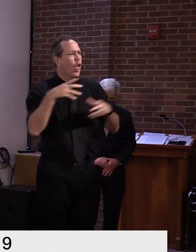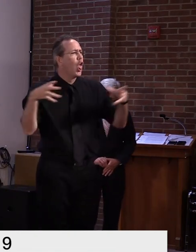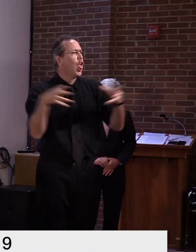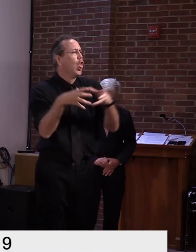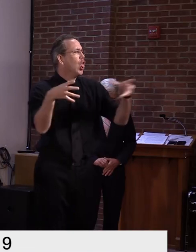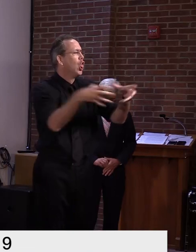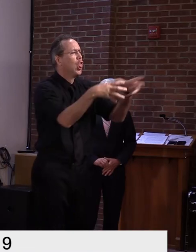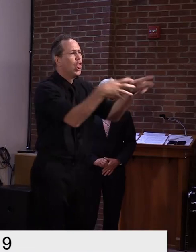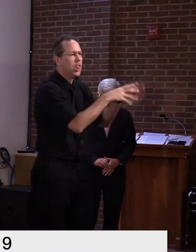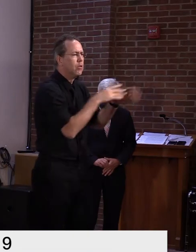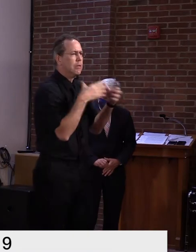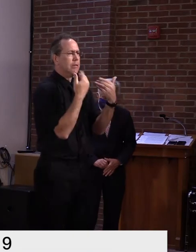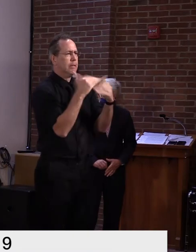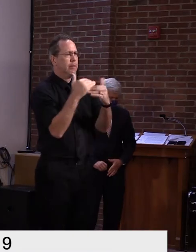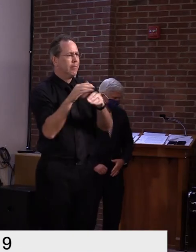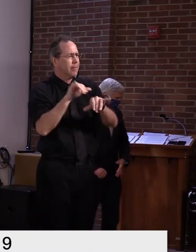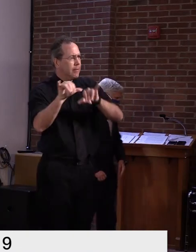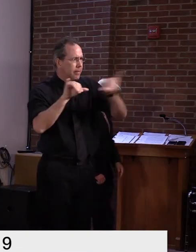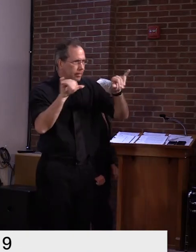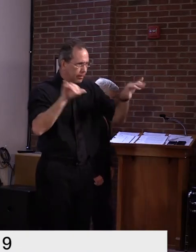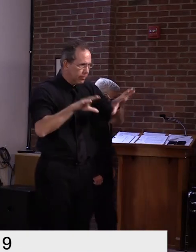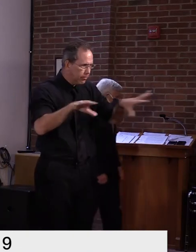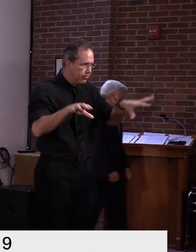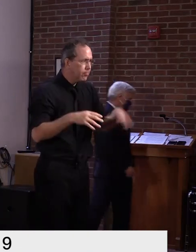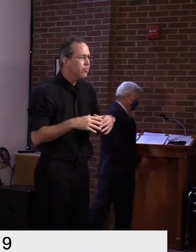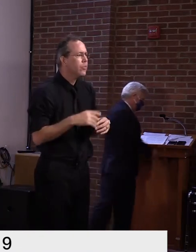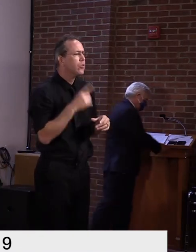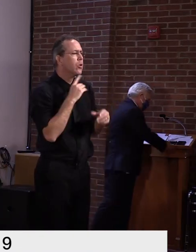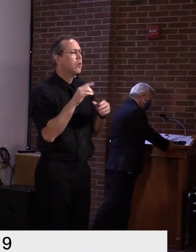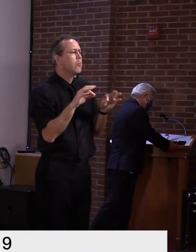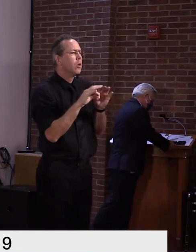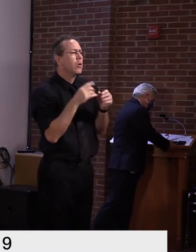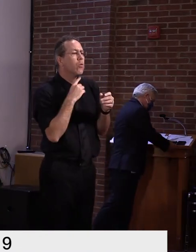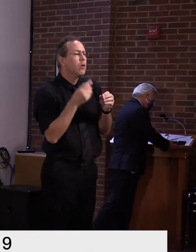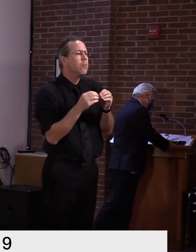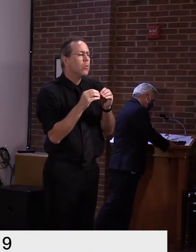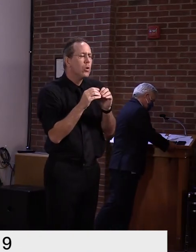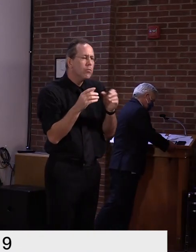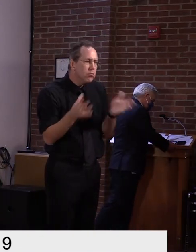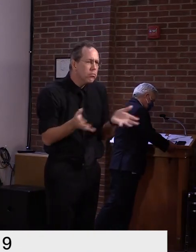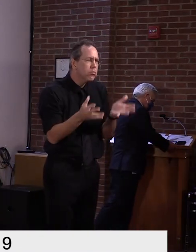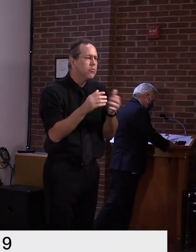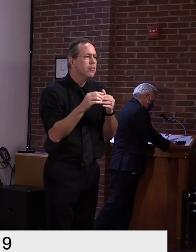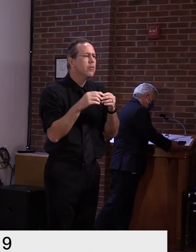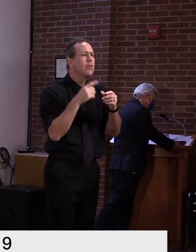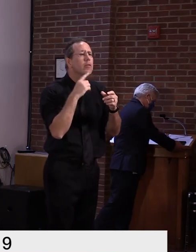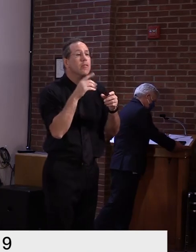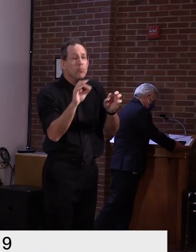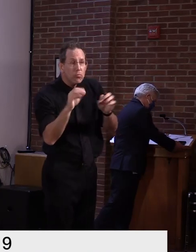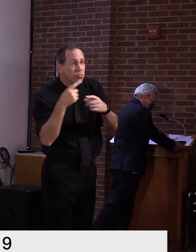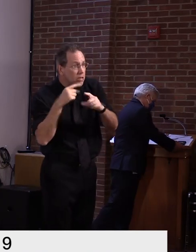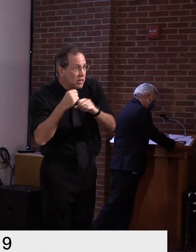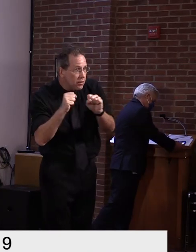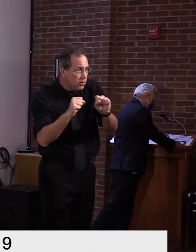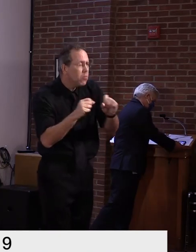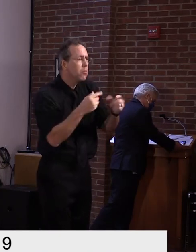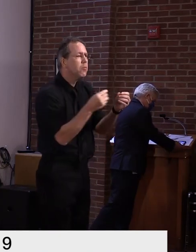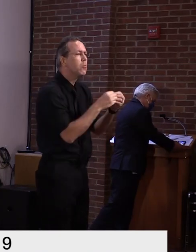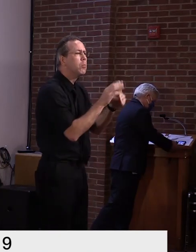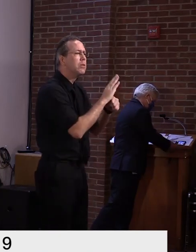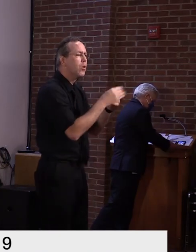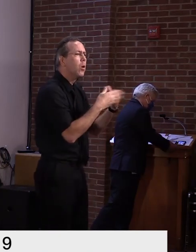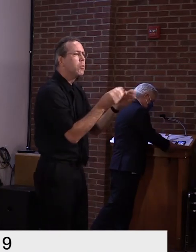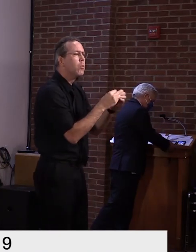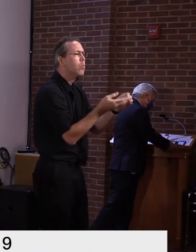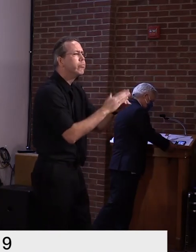all beneficial to our continuing low positivity rate in low case count in Vermont. So if we can